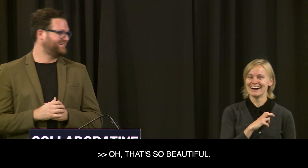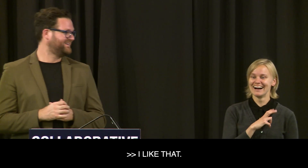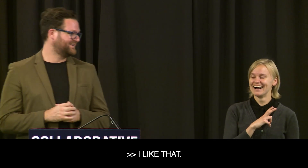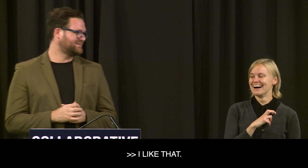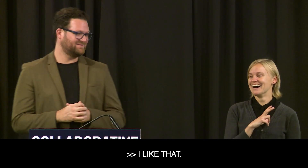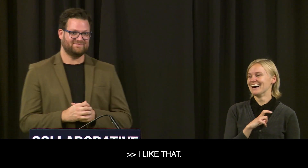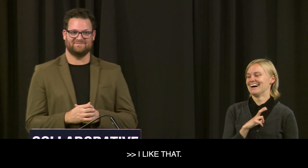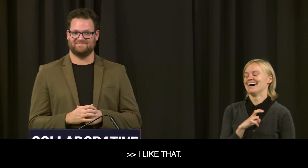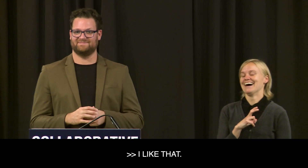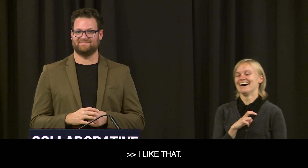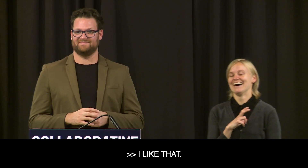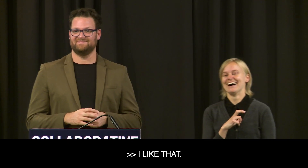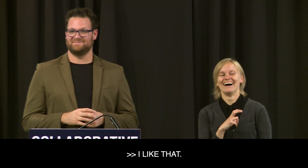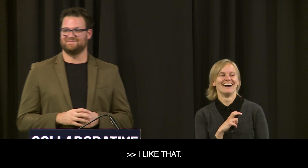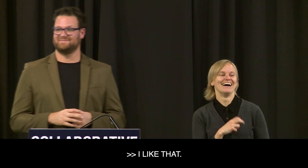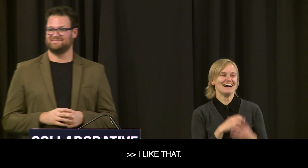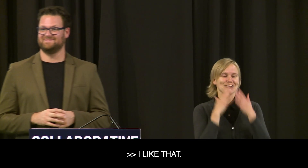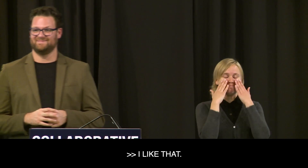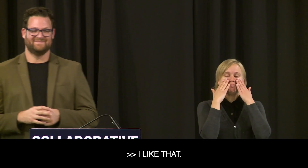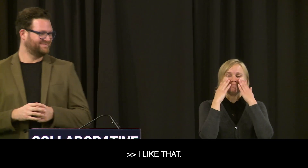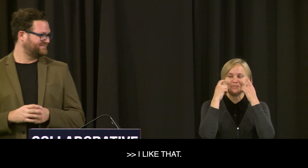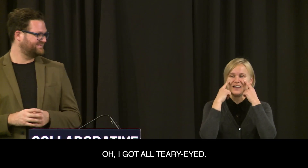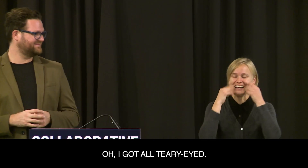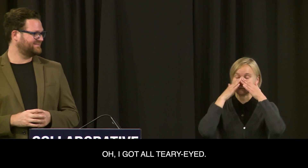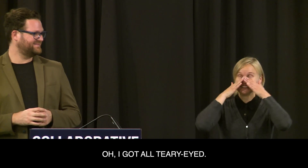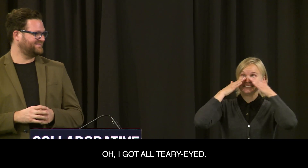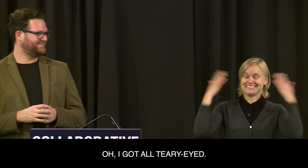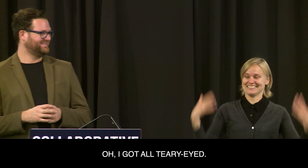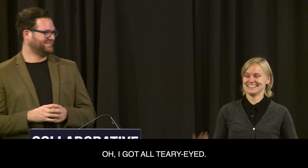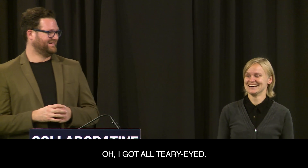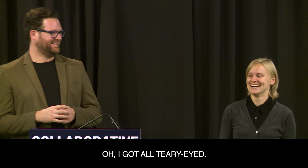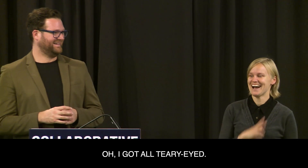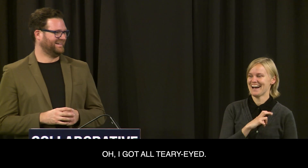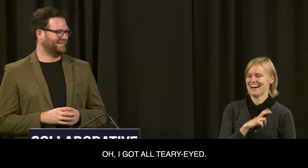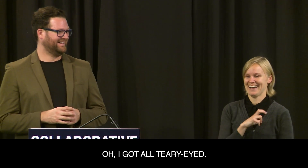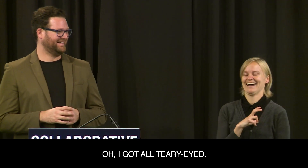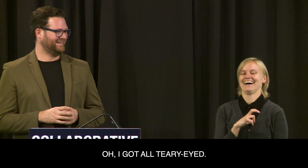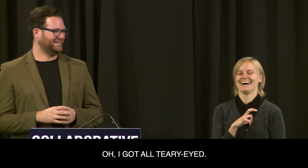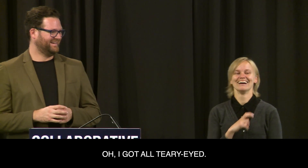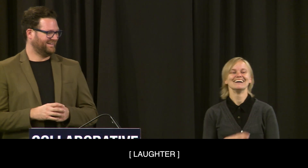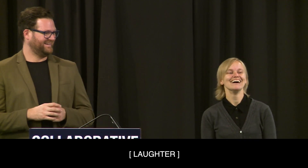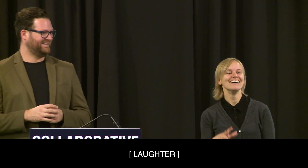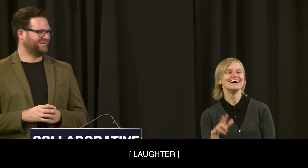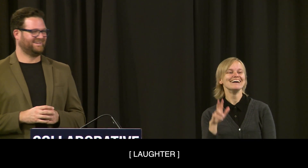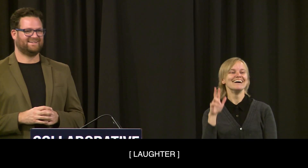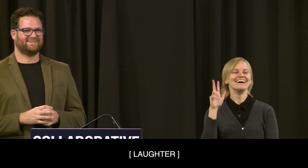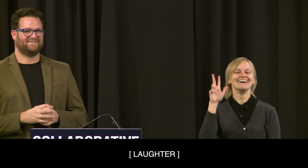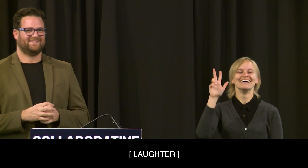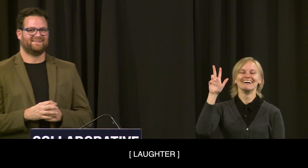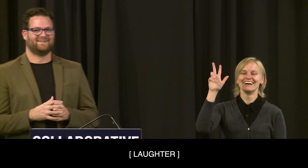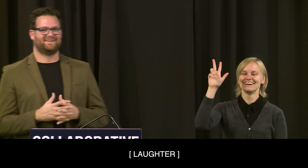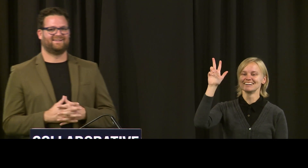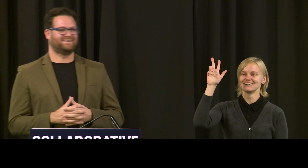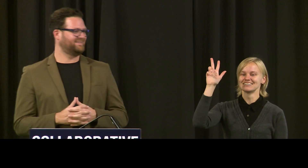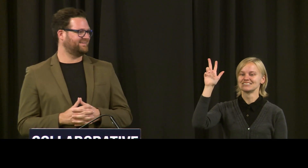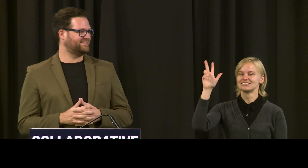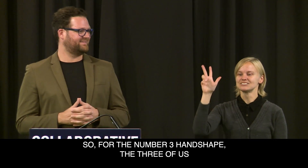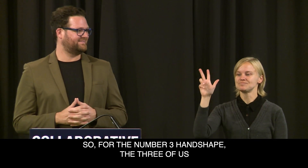I like that. Oh, I got all teary-eyed. So for the